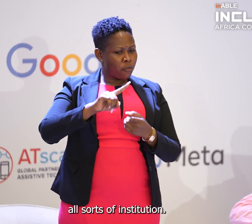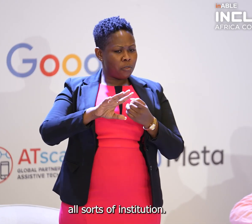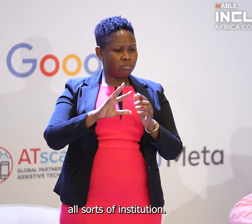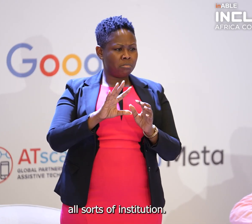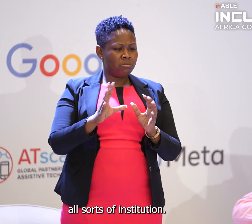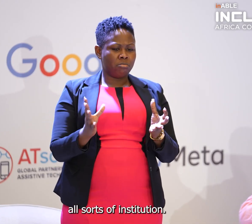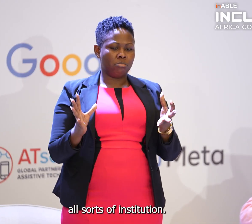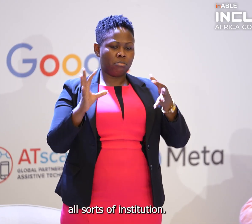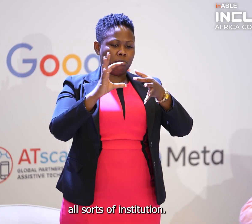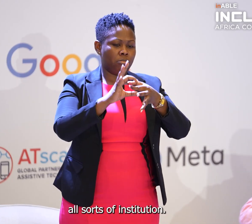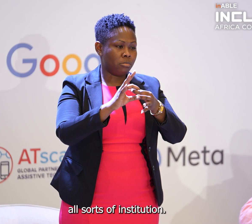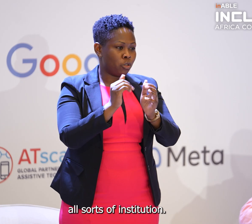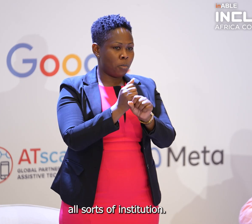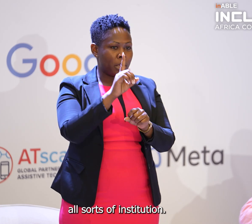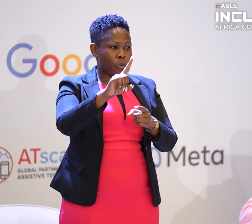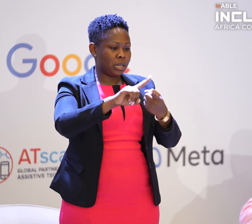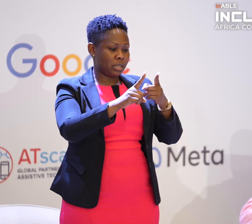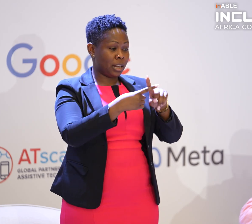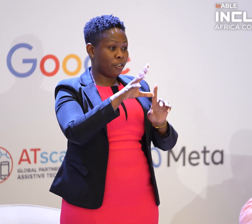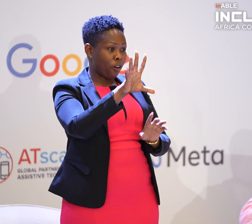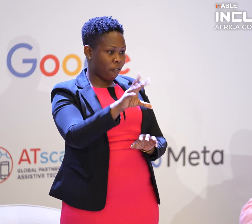sorts of institutions,